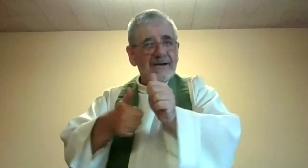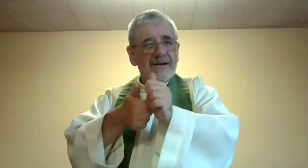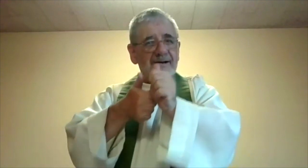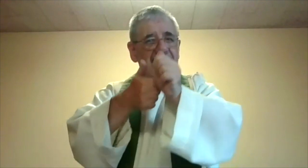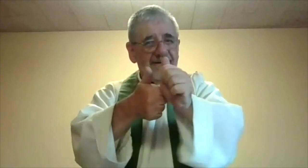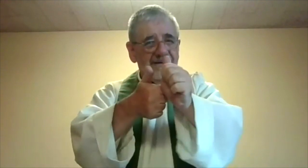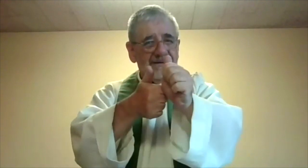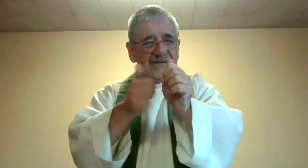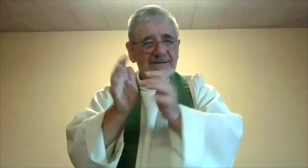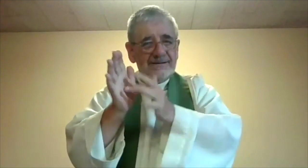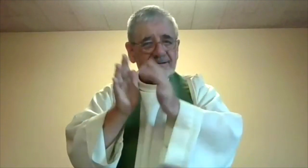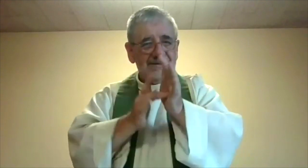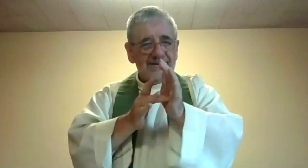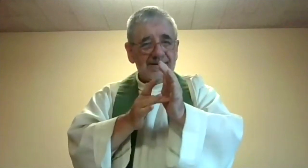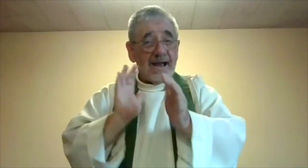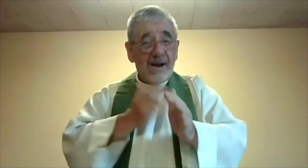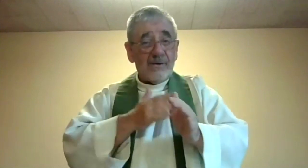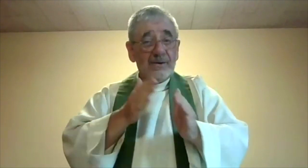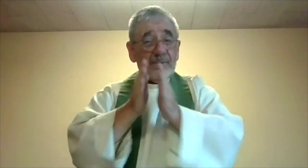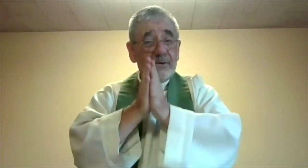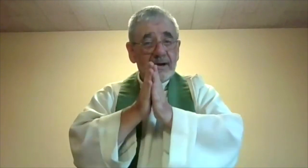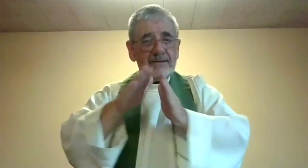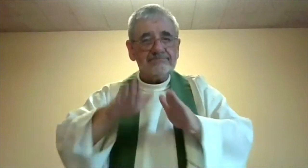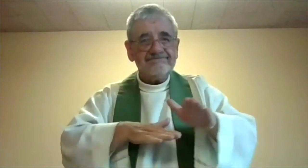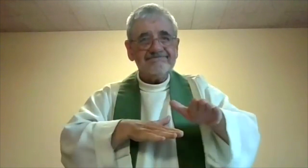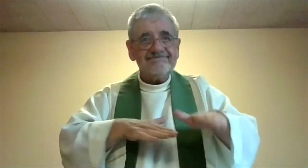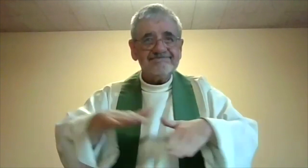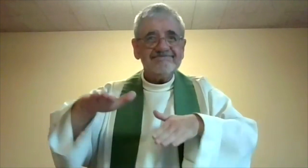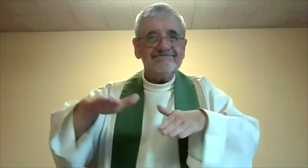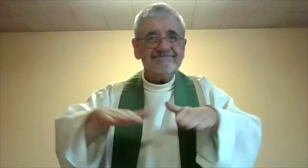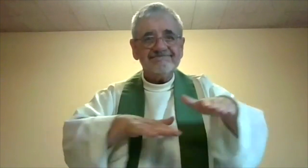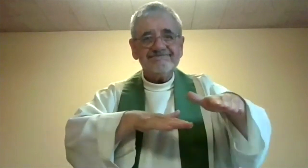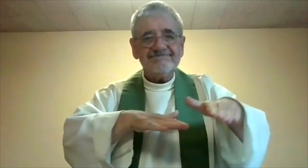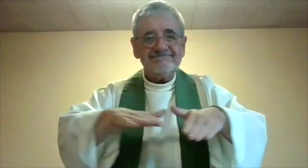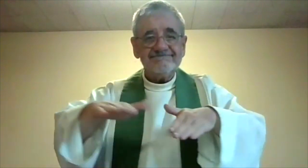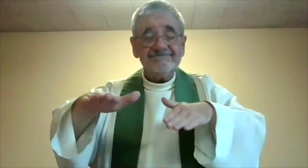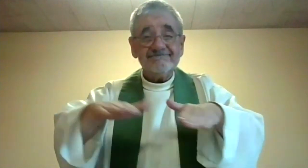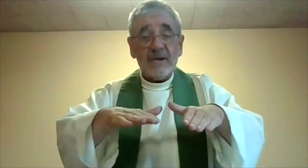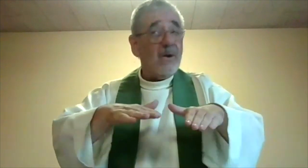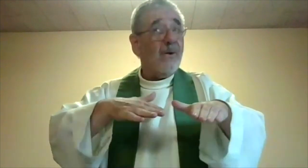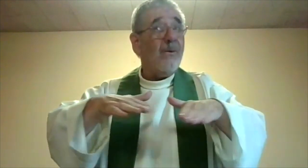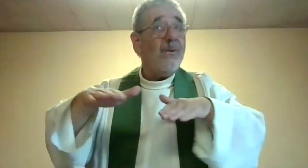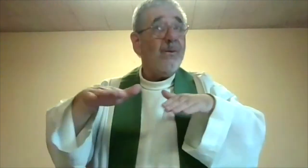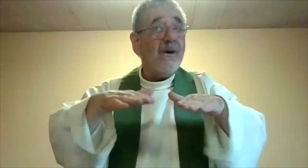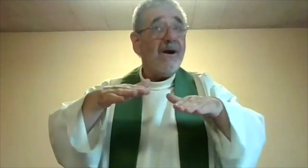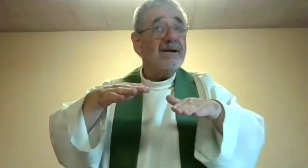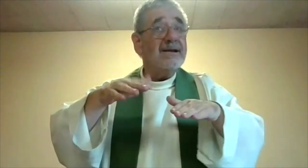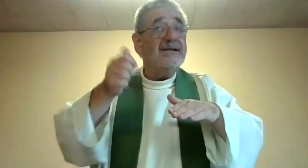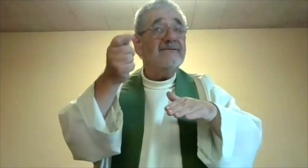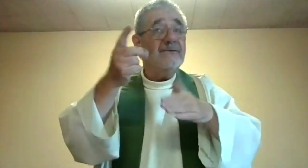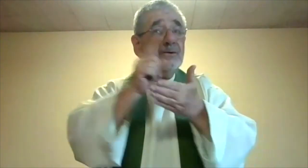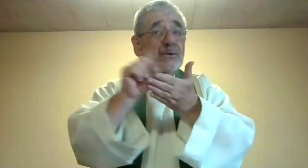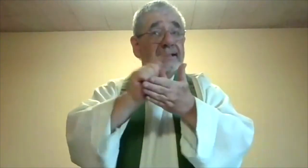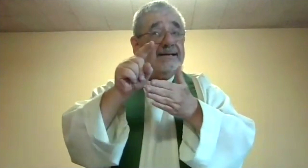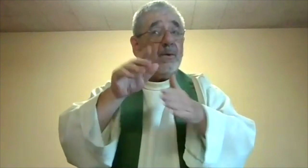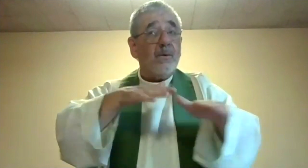That means that we must follow through with our prayers by following Jesus and walking in action.